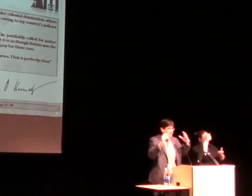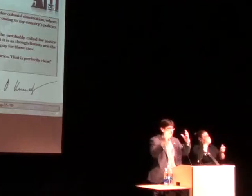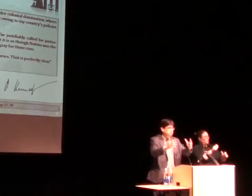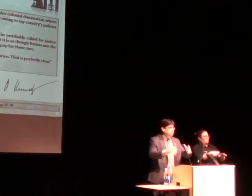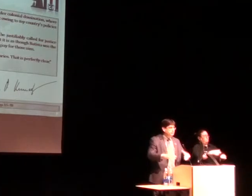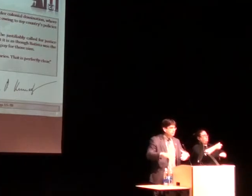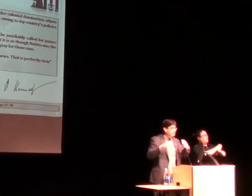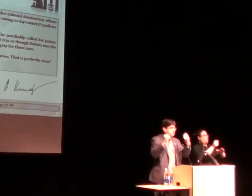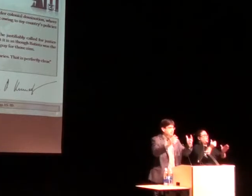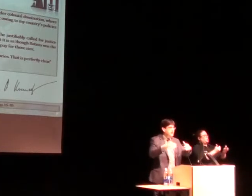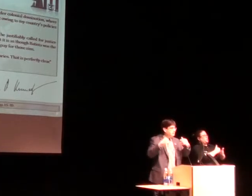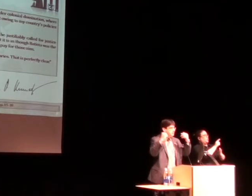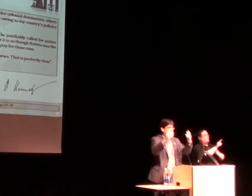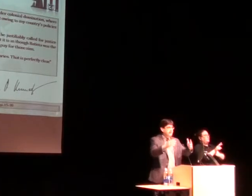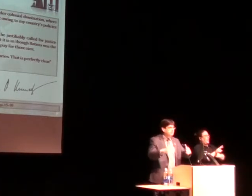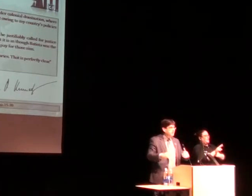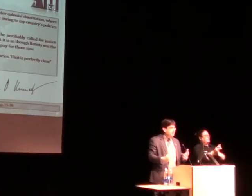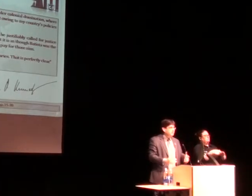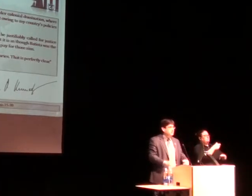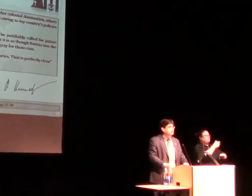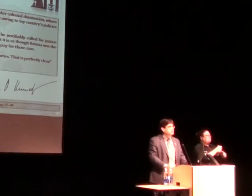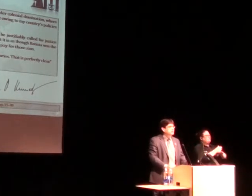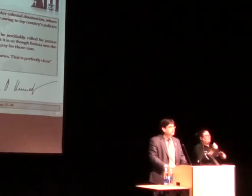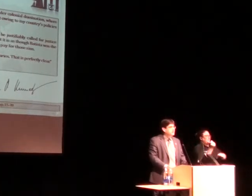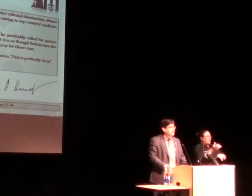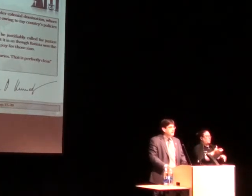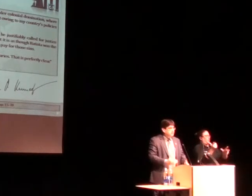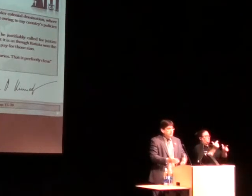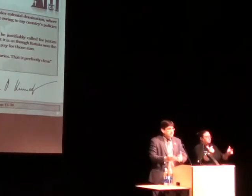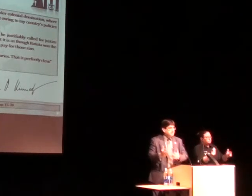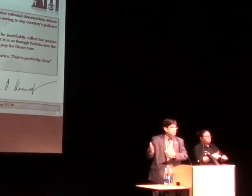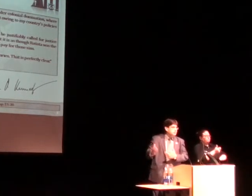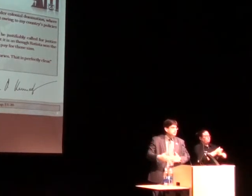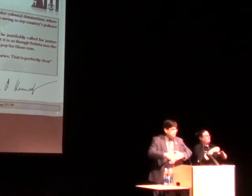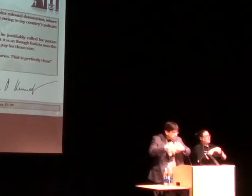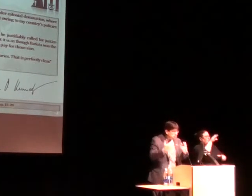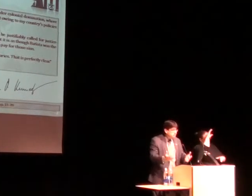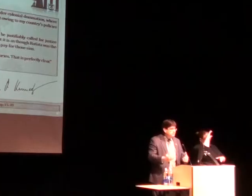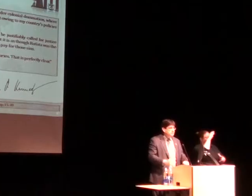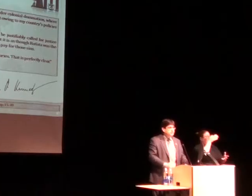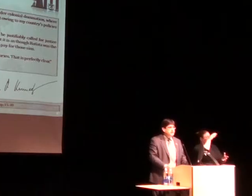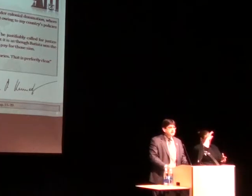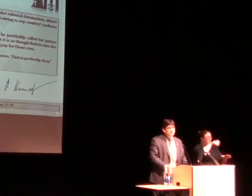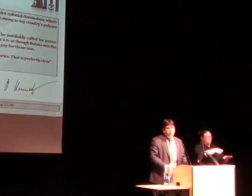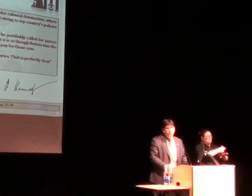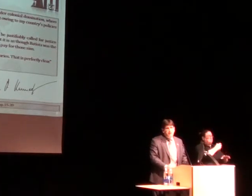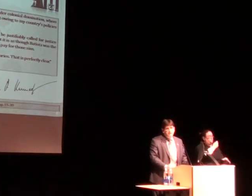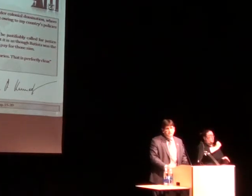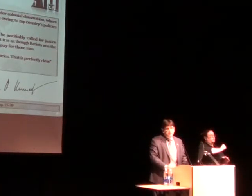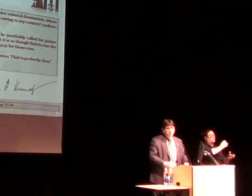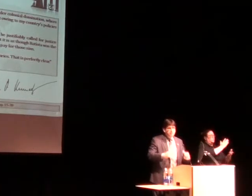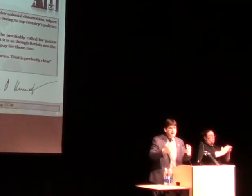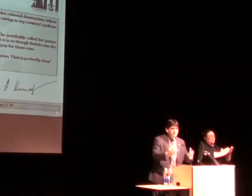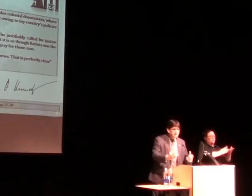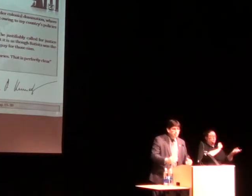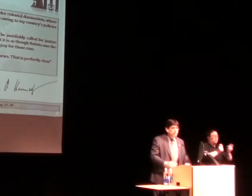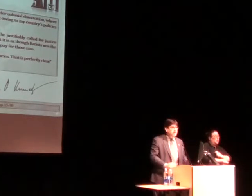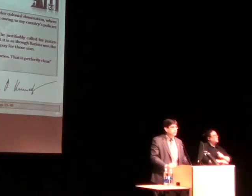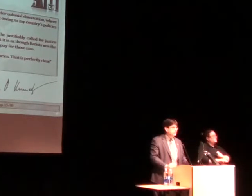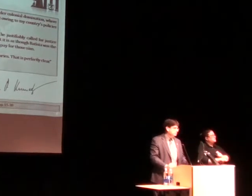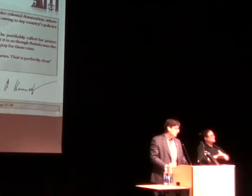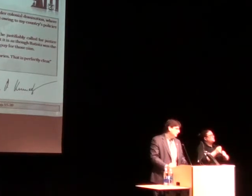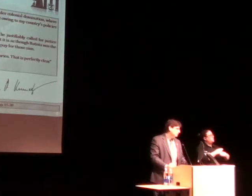and trying to put corruption, gamble, everything in Cuba. And Cuba made the revolution to change all that, to create